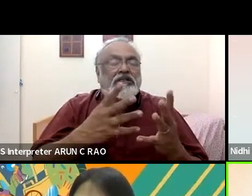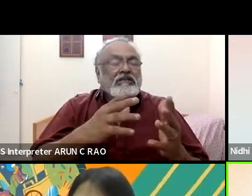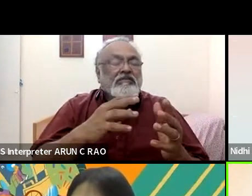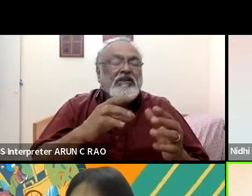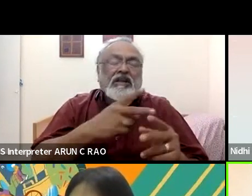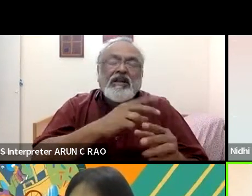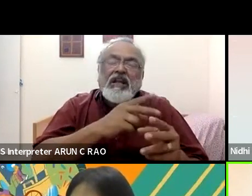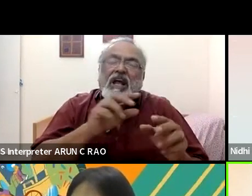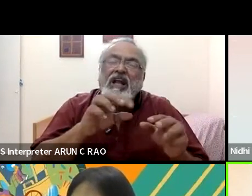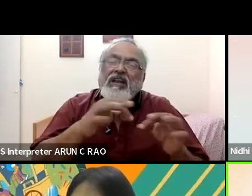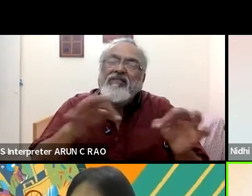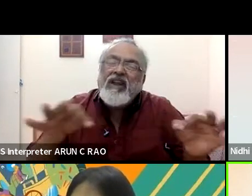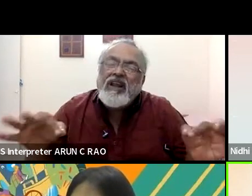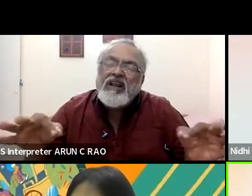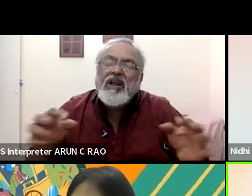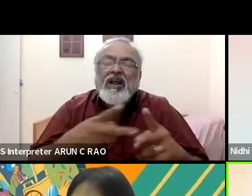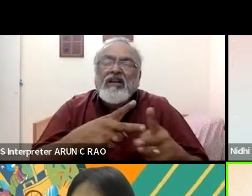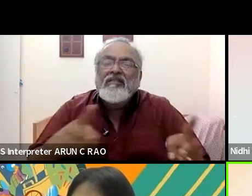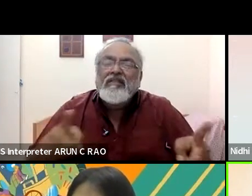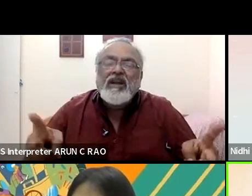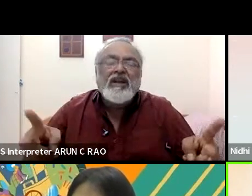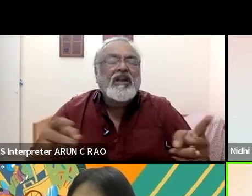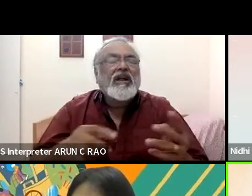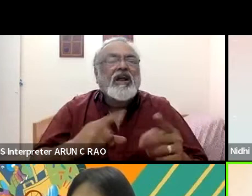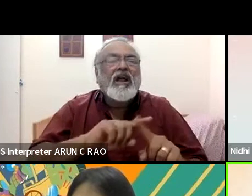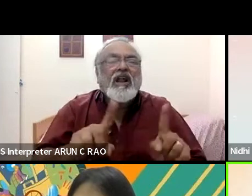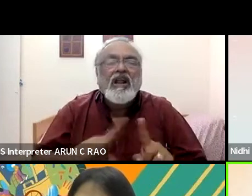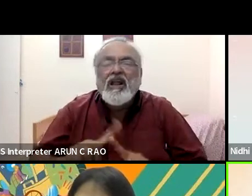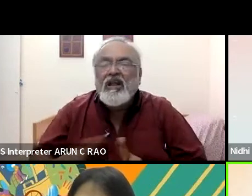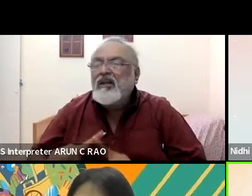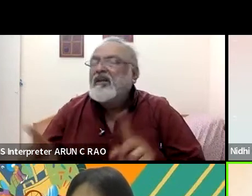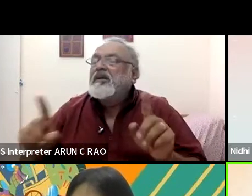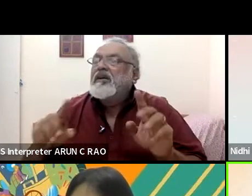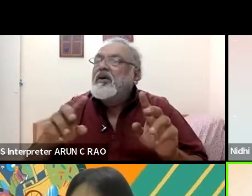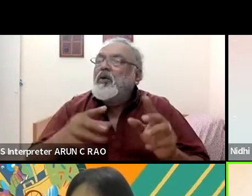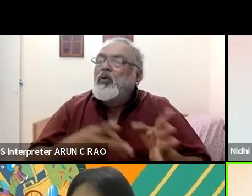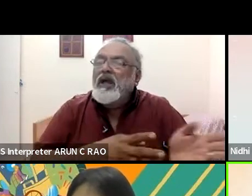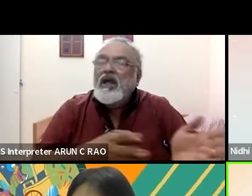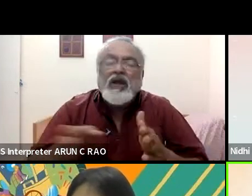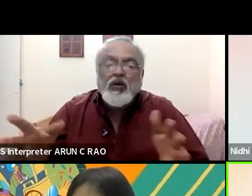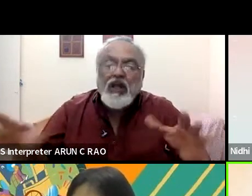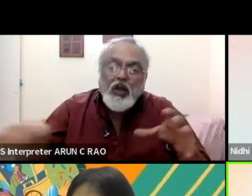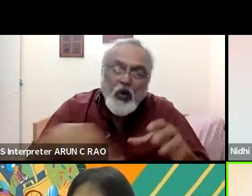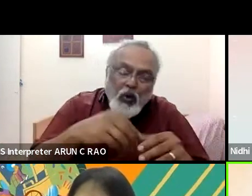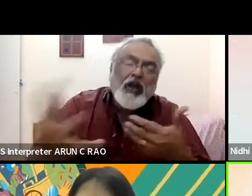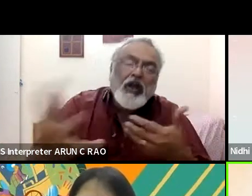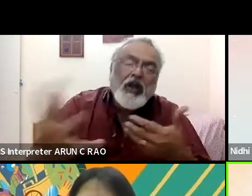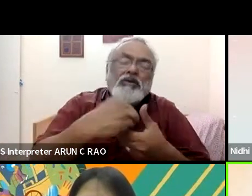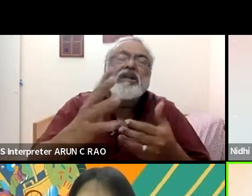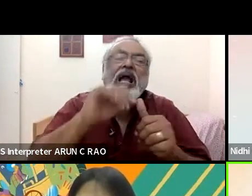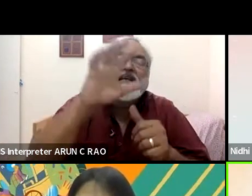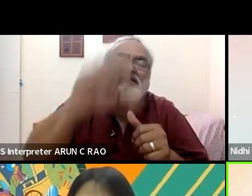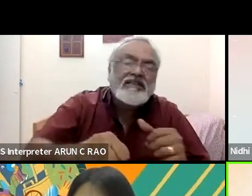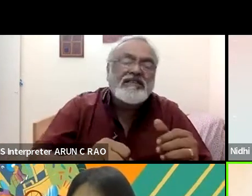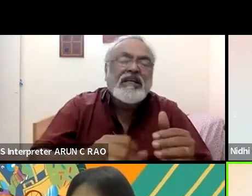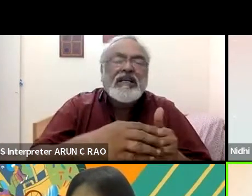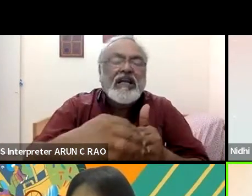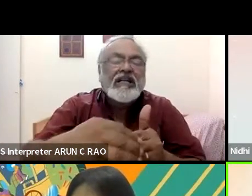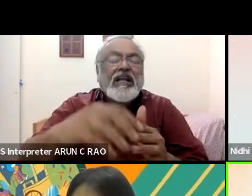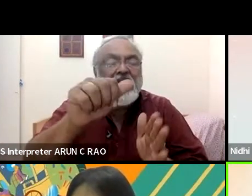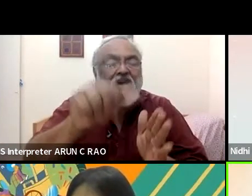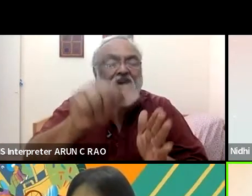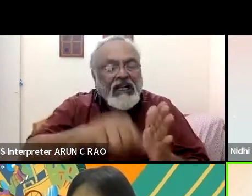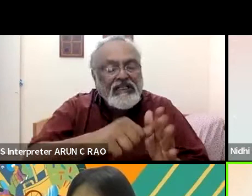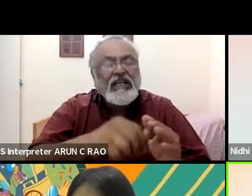could create an incentive for not only affordable housing, but also for inclusion of accessibility elements